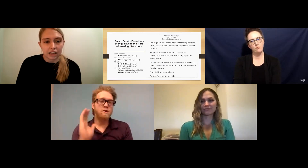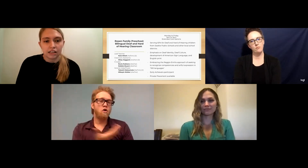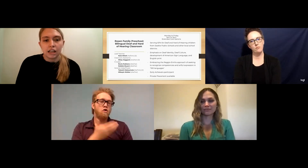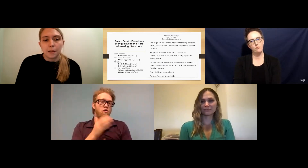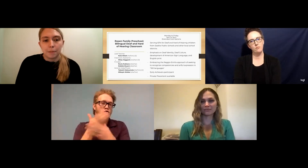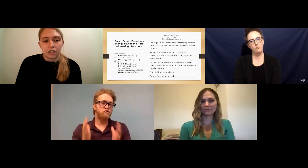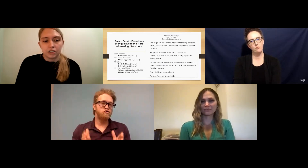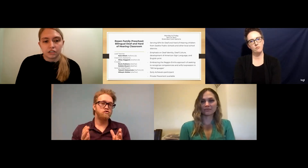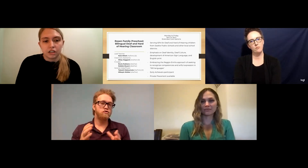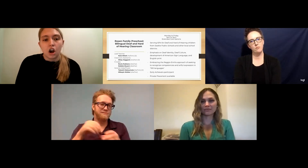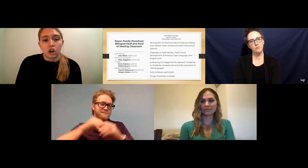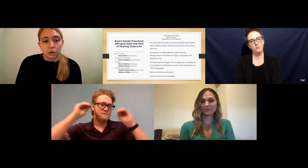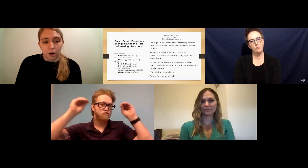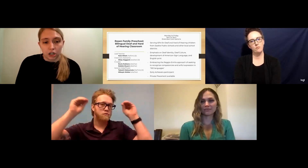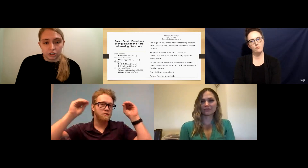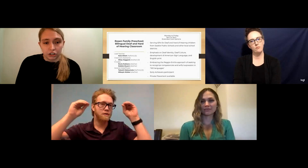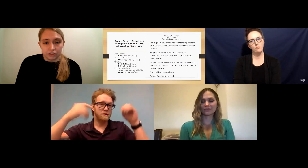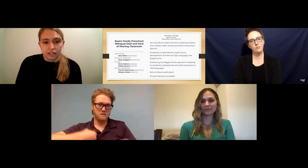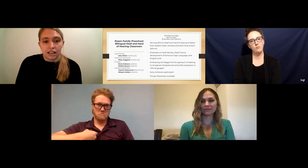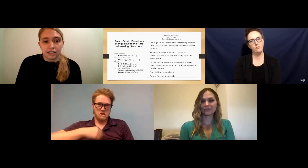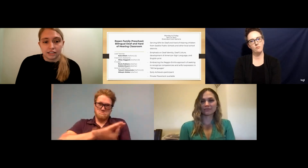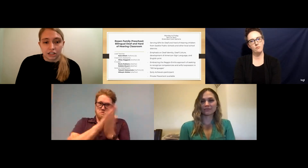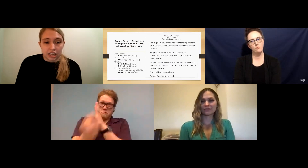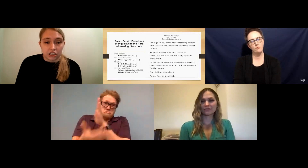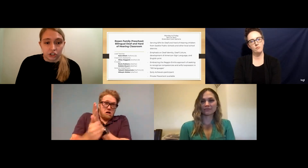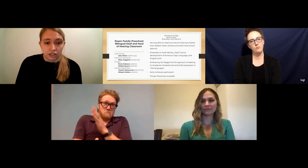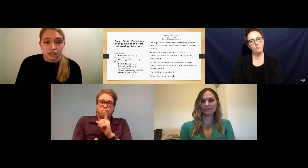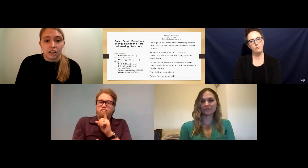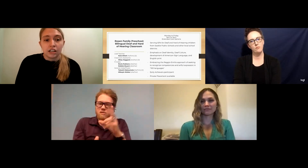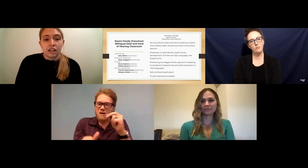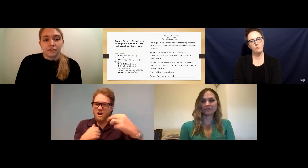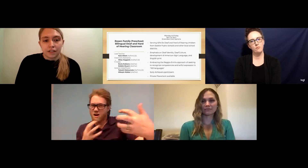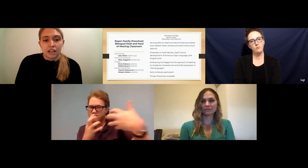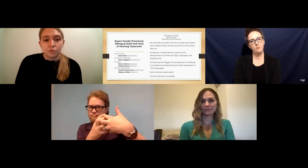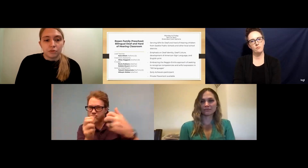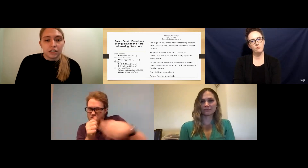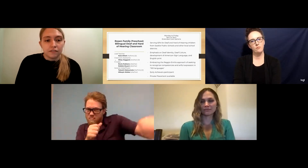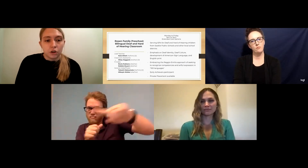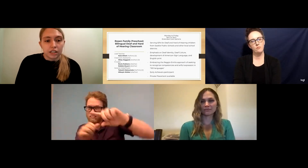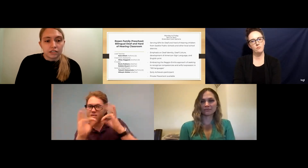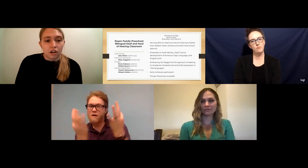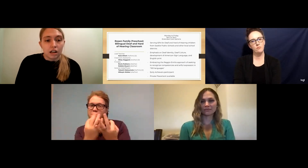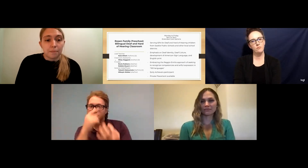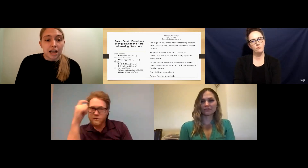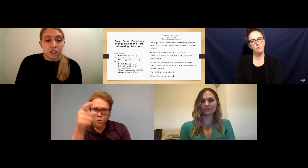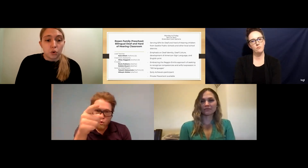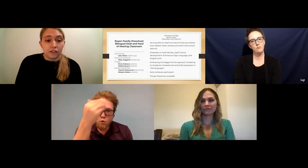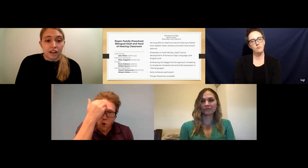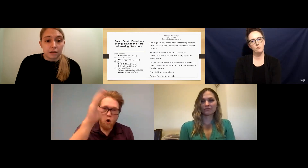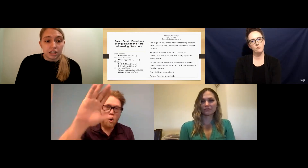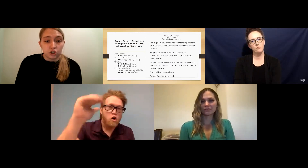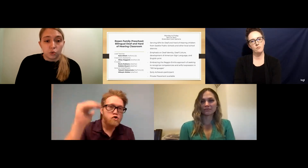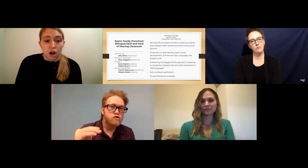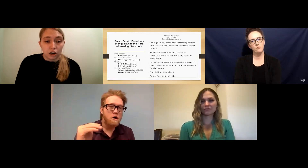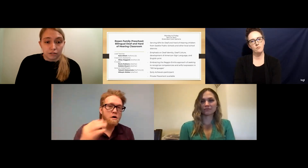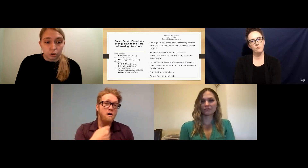of that, parents are our partners in this education. And we really focus on matching your